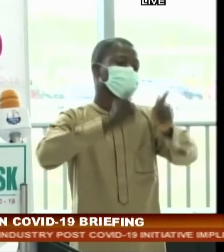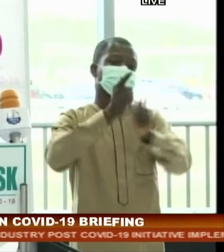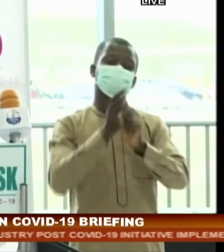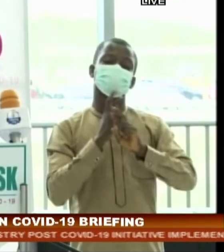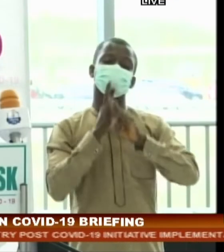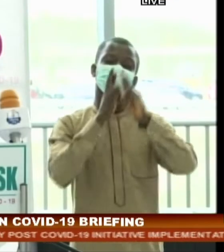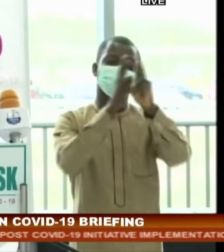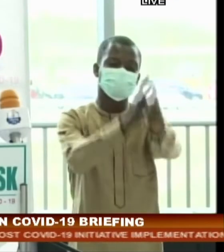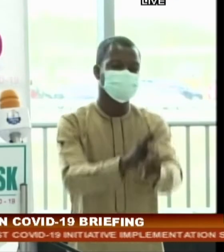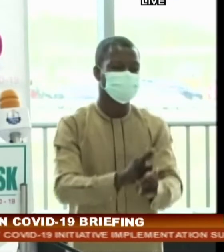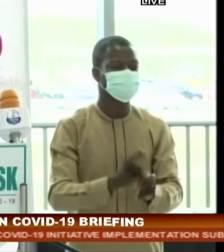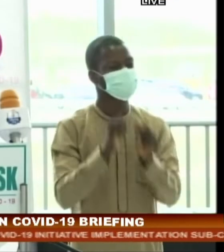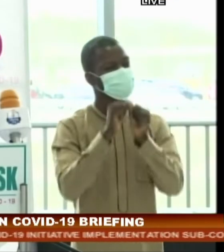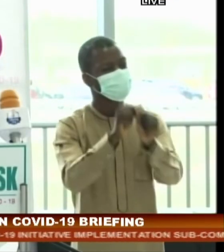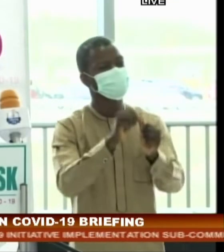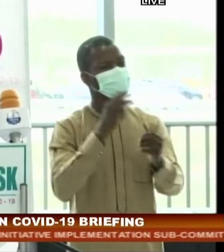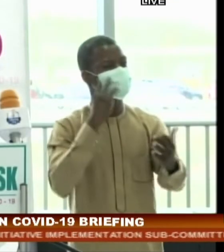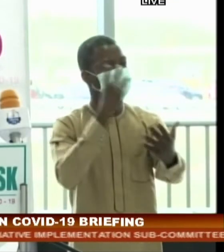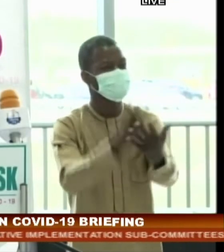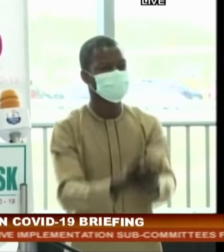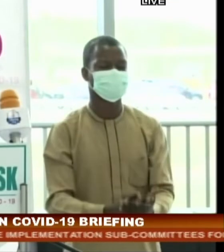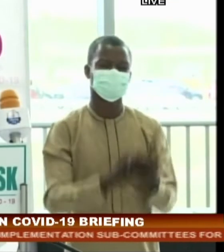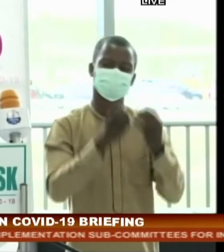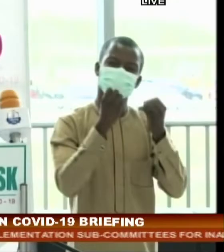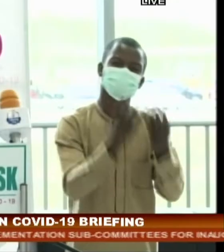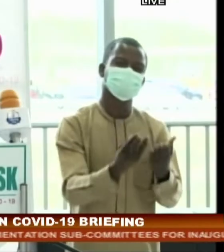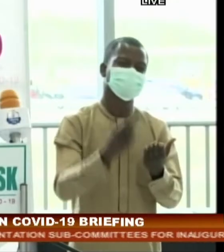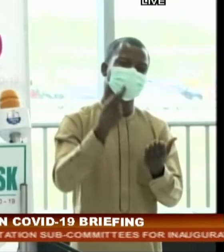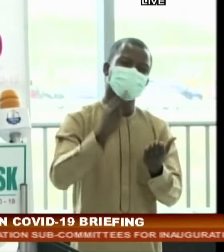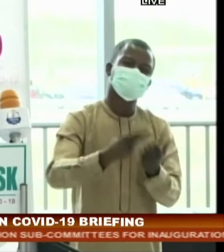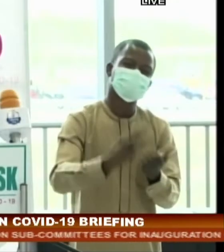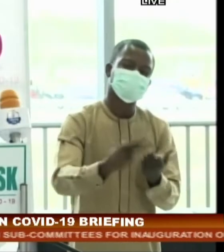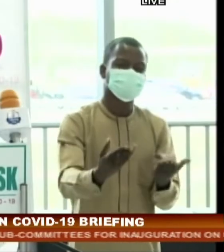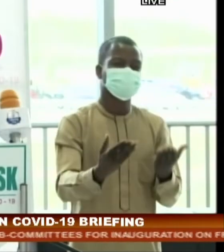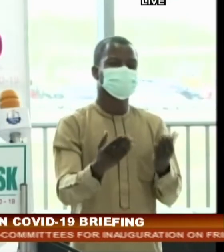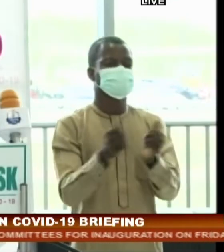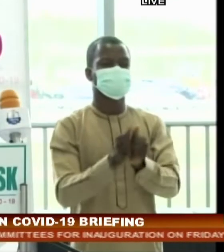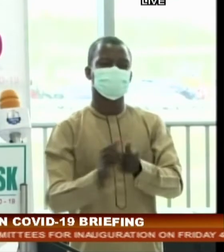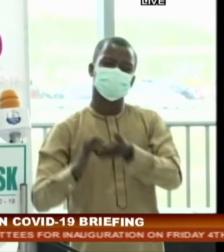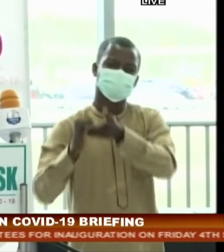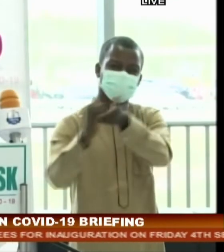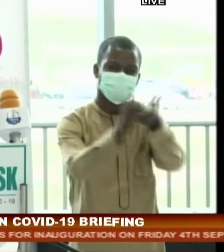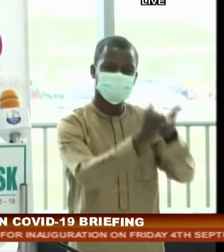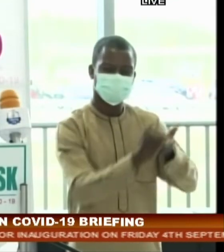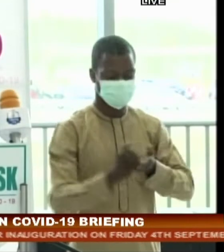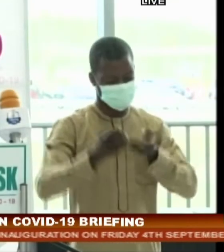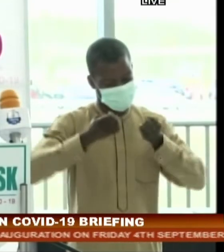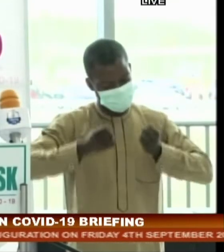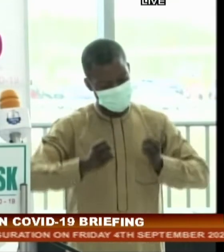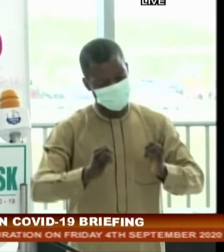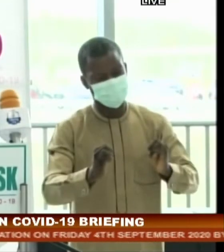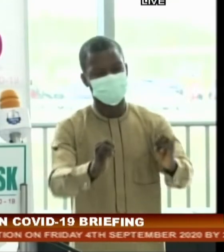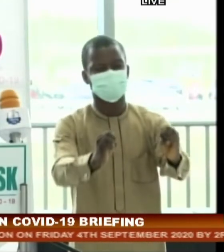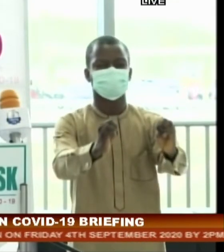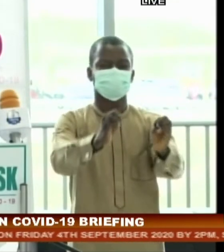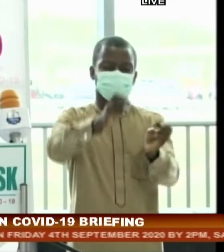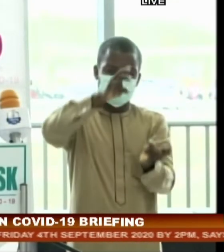witness huge deployment of resources and collaborative efforts to combat the pandemic.